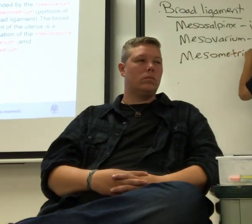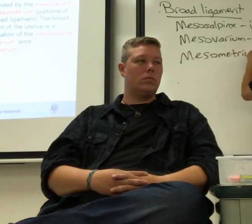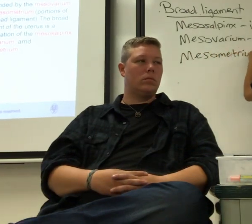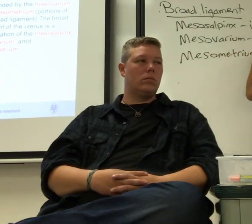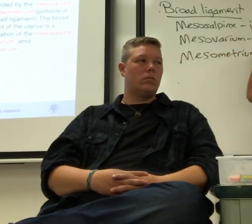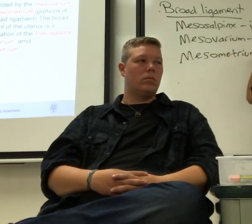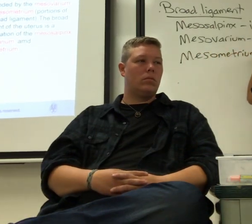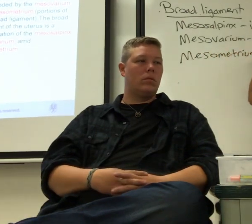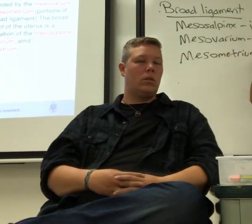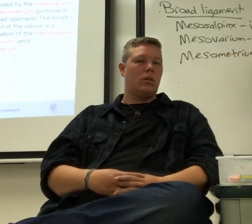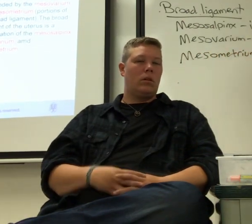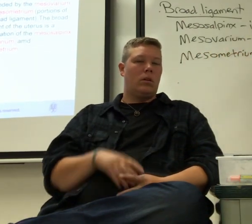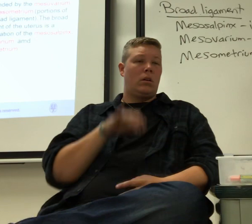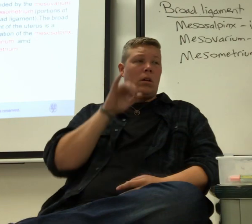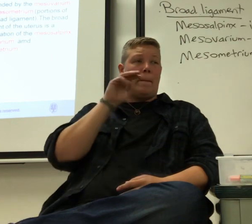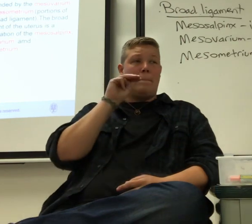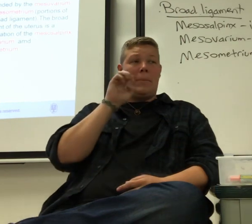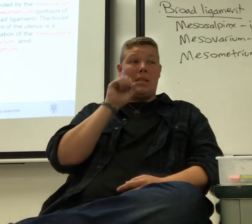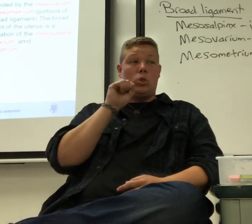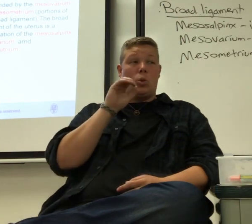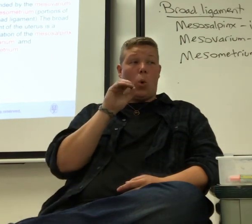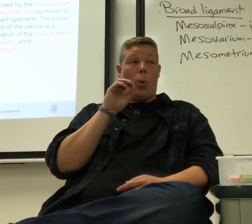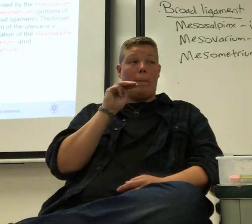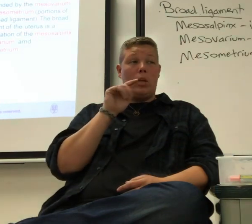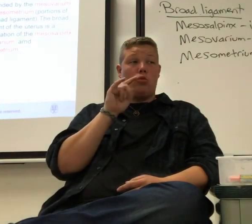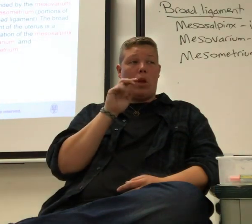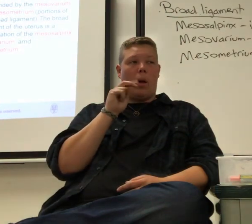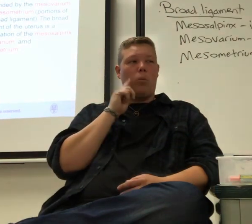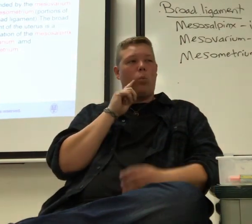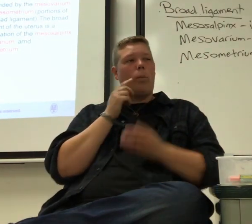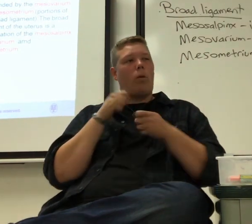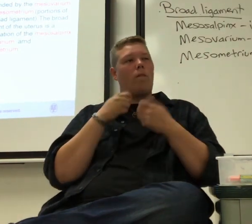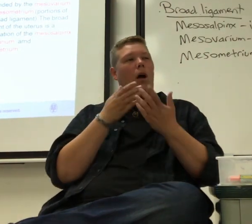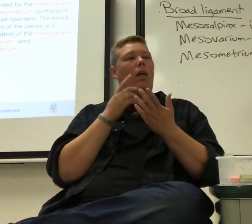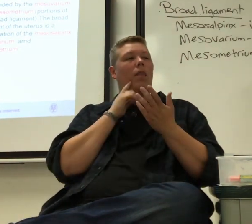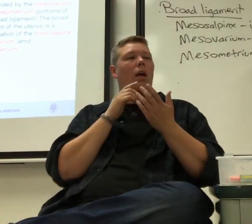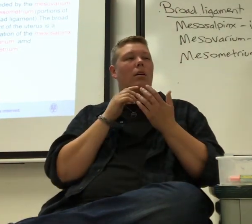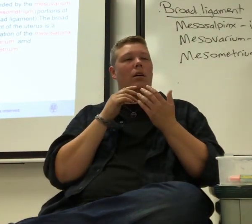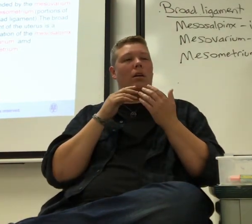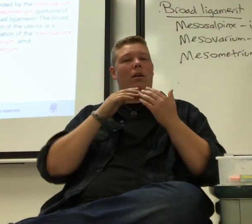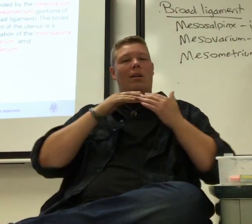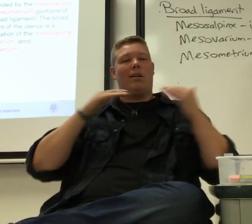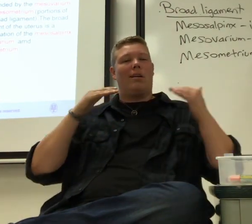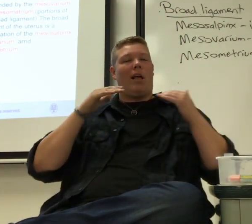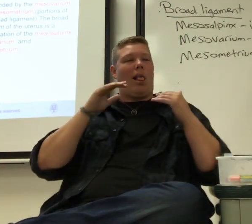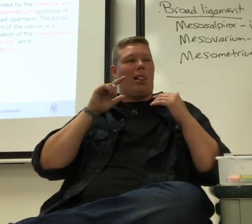Now the mesometrium provides like lateral support to the uterus.